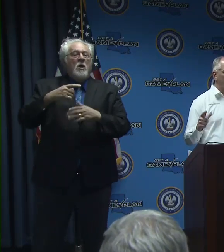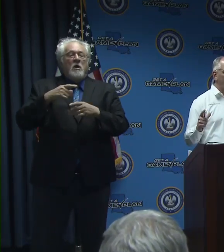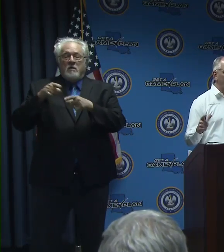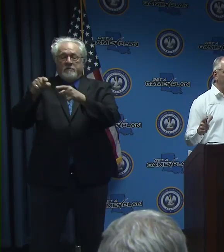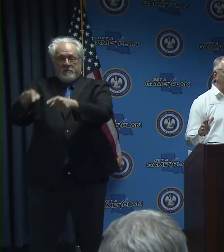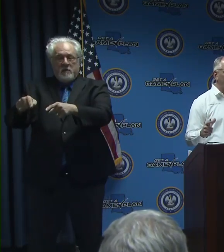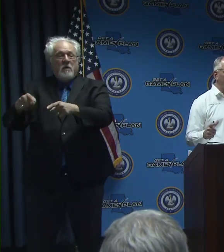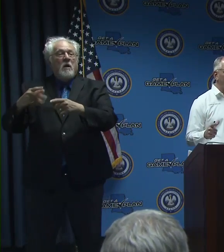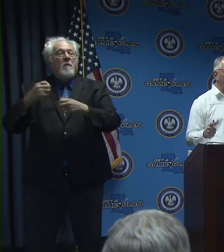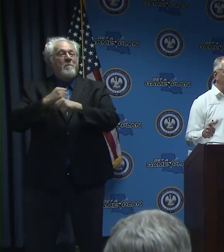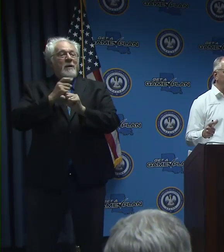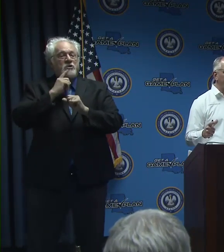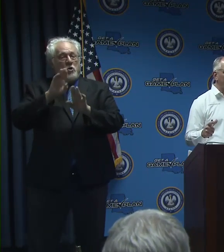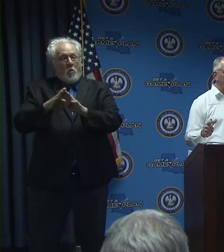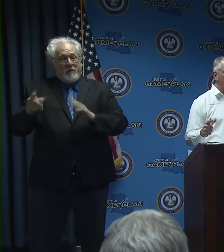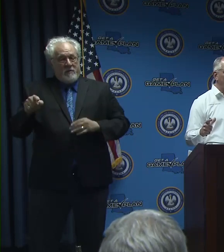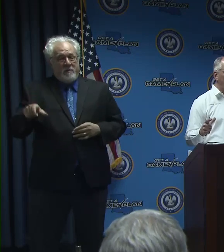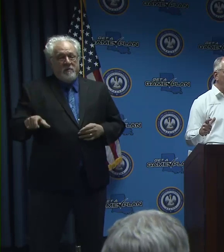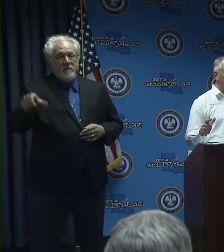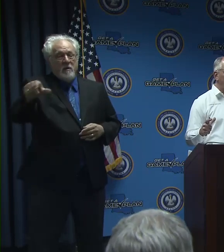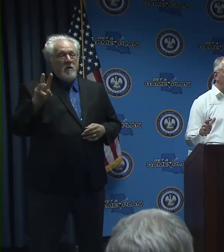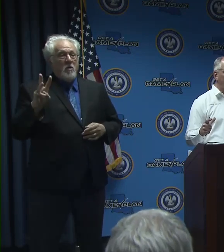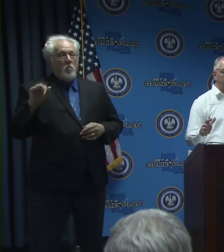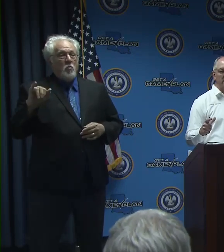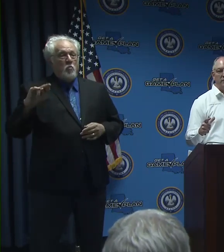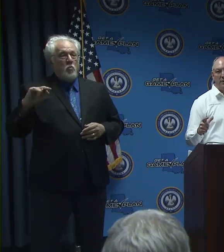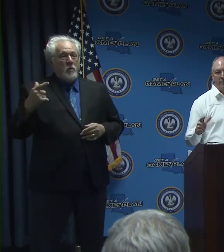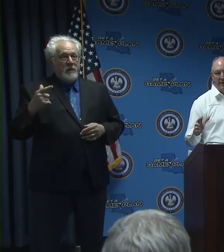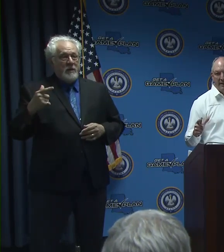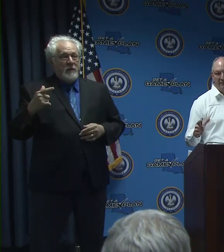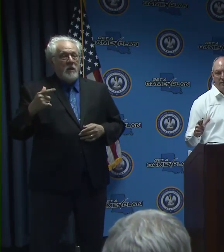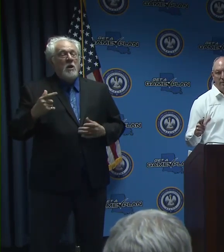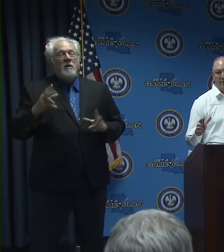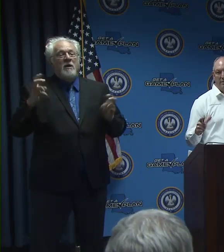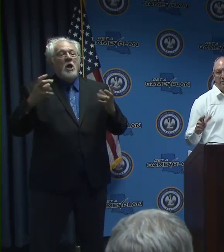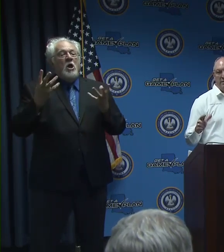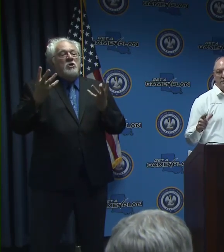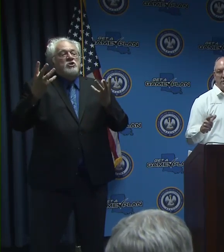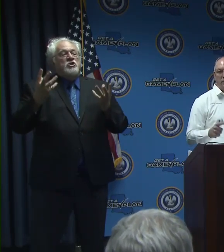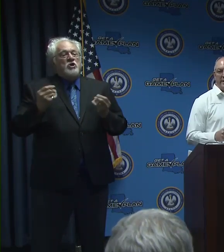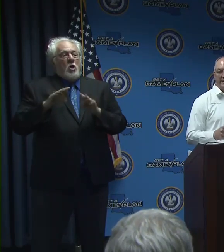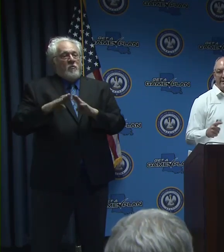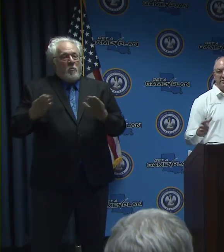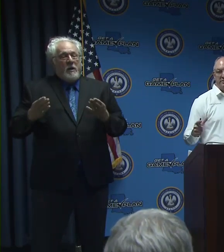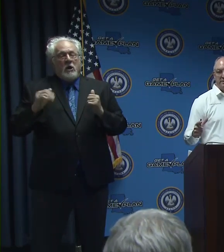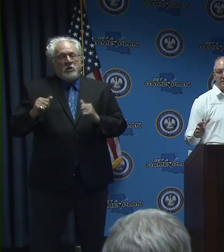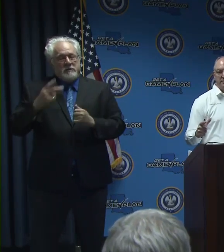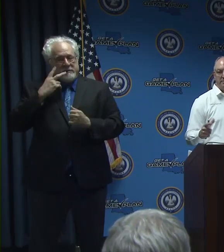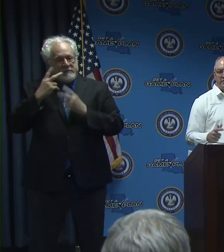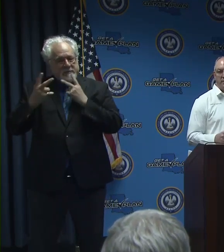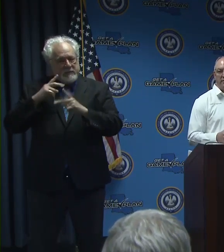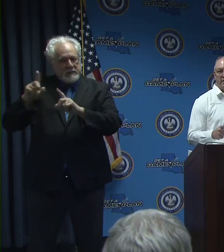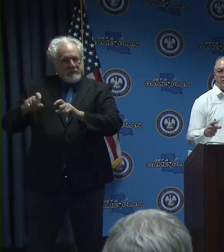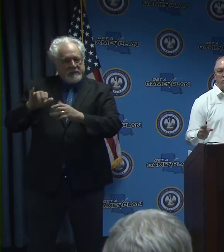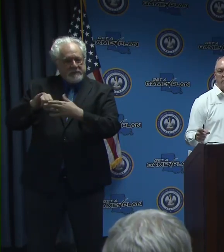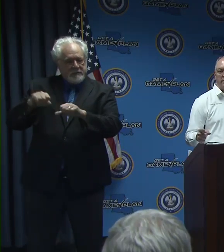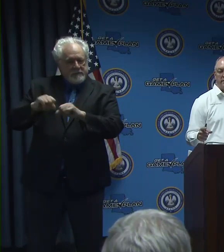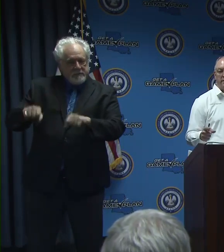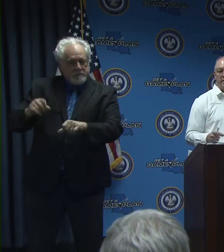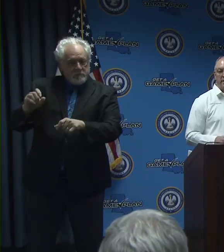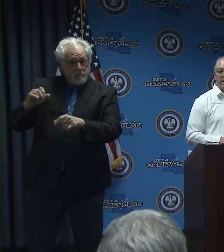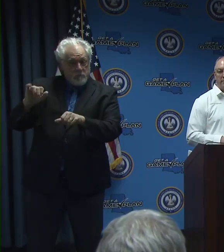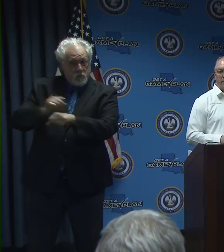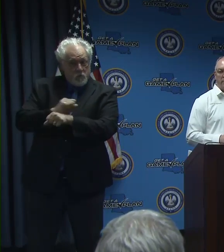is we want to make sure that we opened it, a soft opening, if you will, so that we could test the systems, make sure everything is